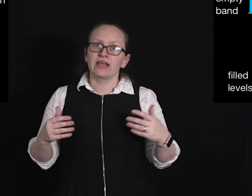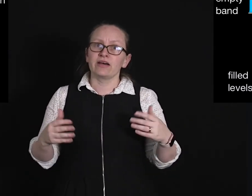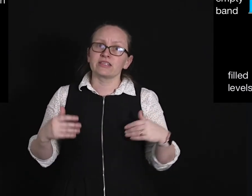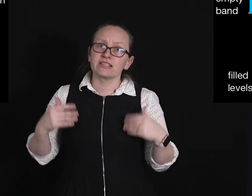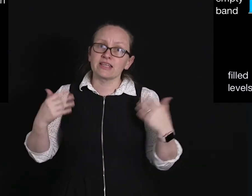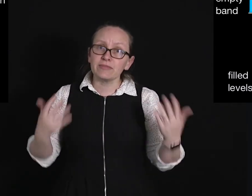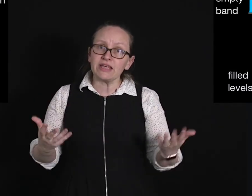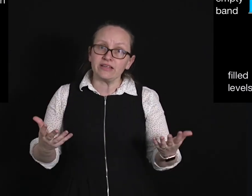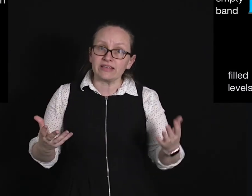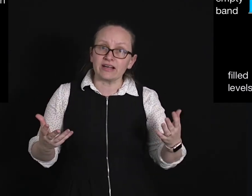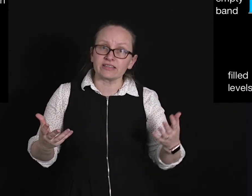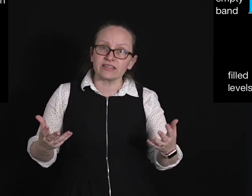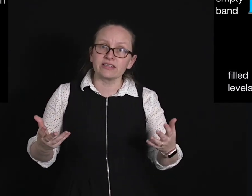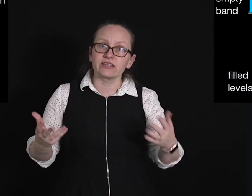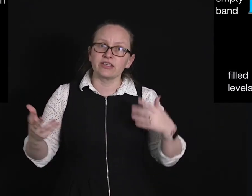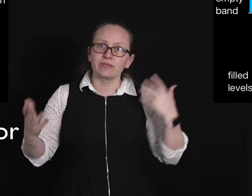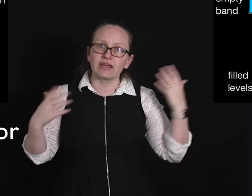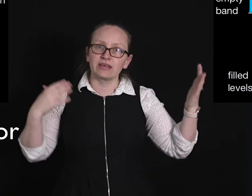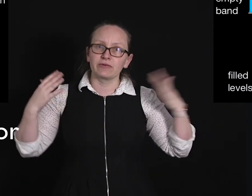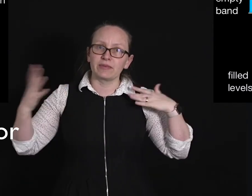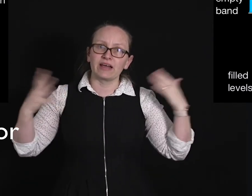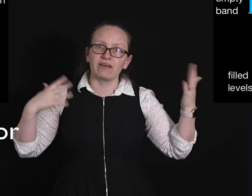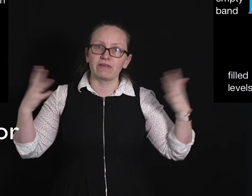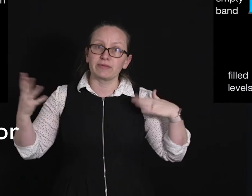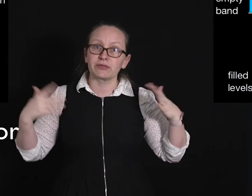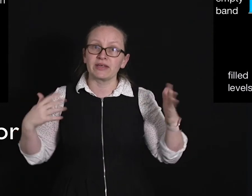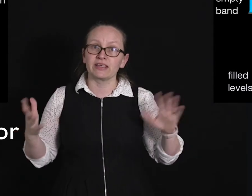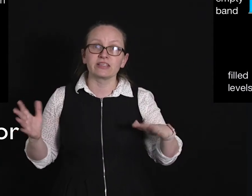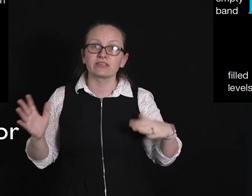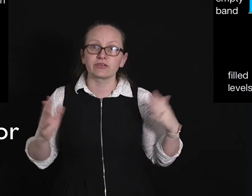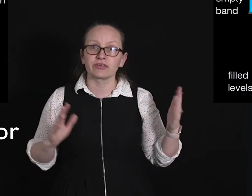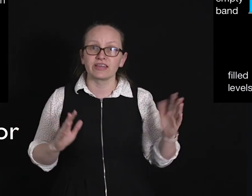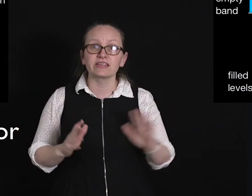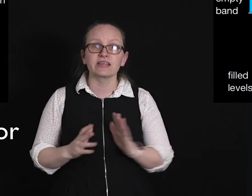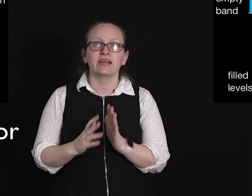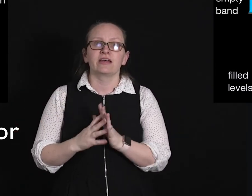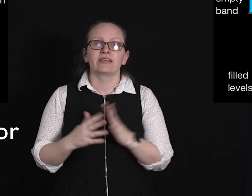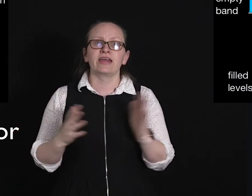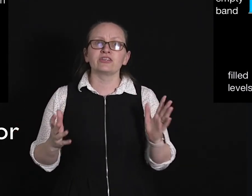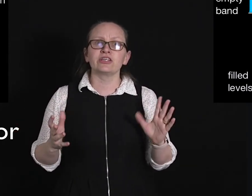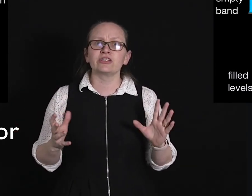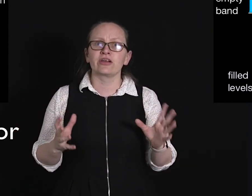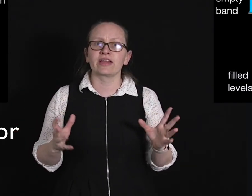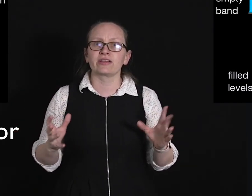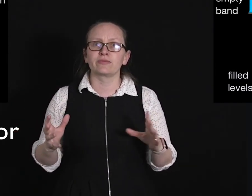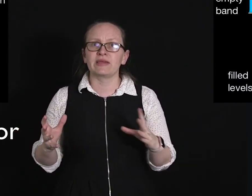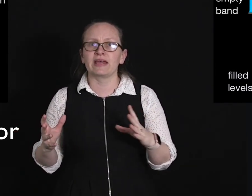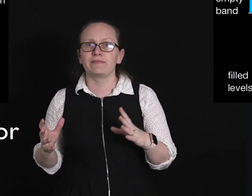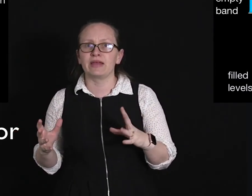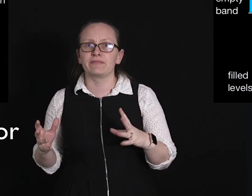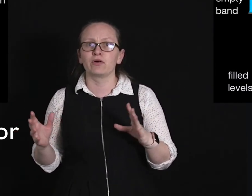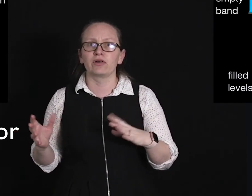Now, semiconductors, you may think would be halfway between these two things. They actually turn out to be a bit more